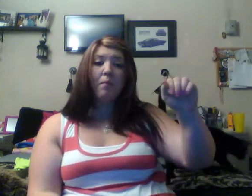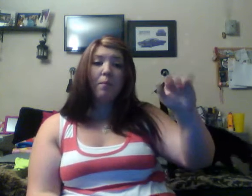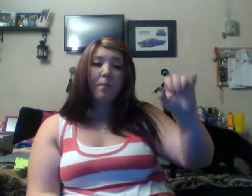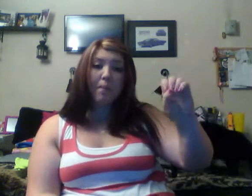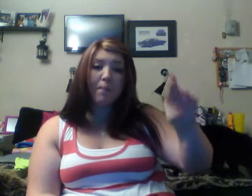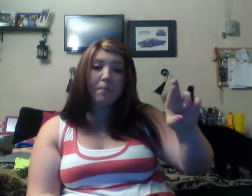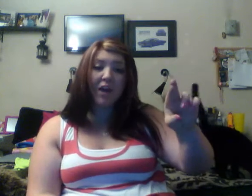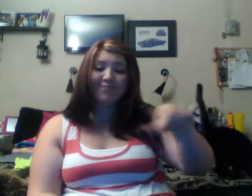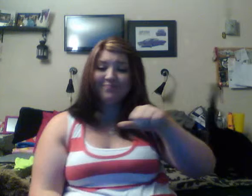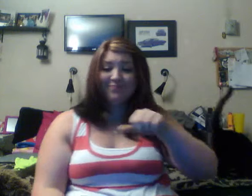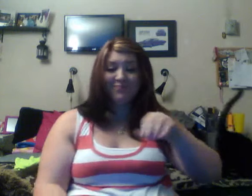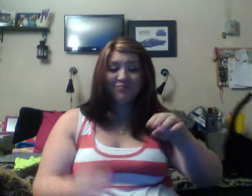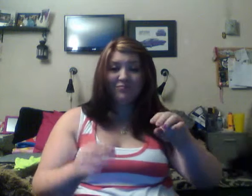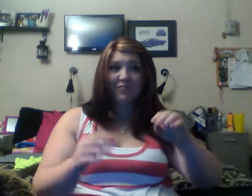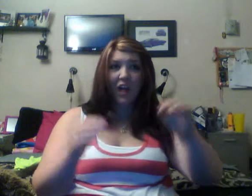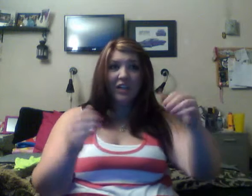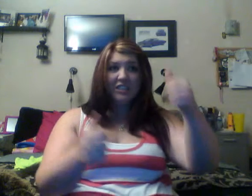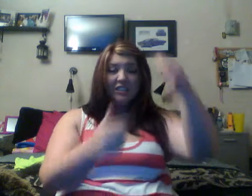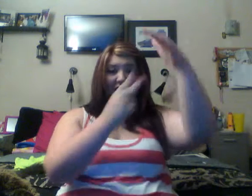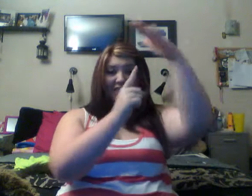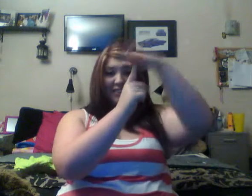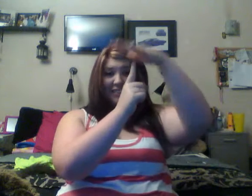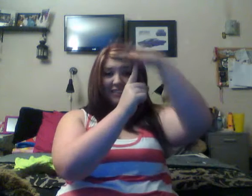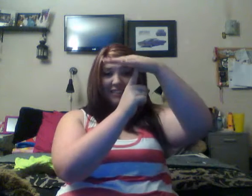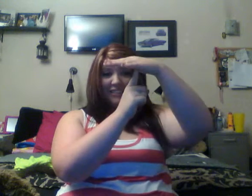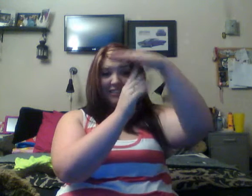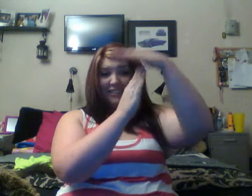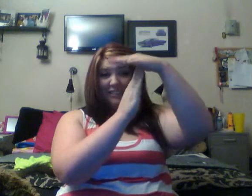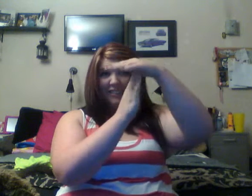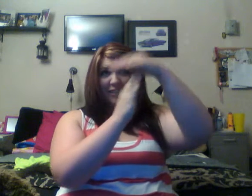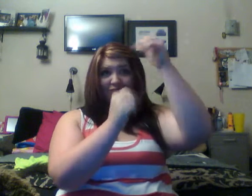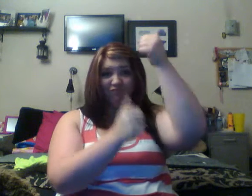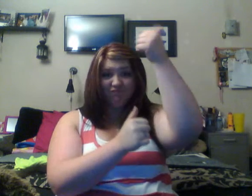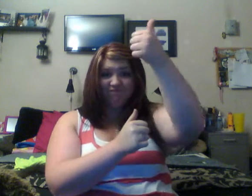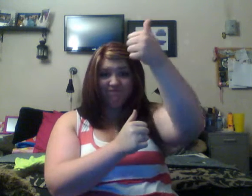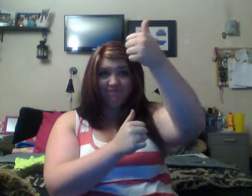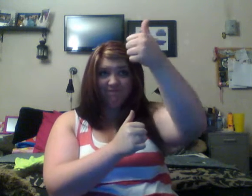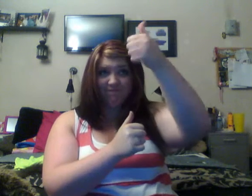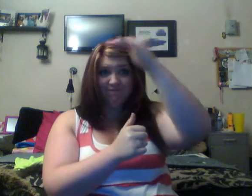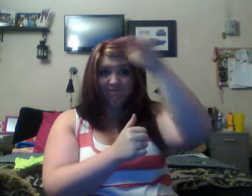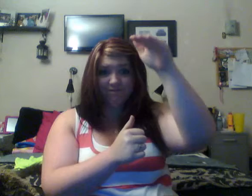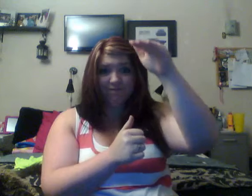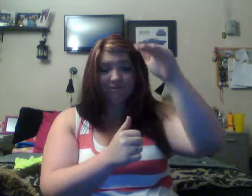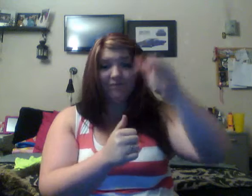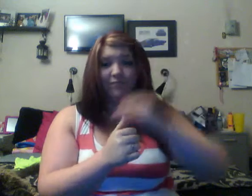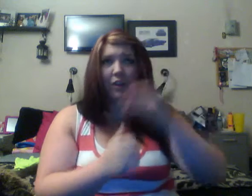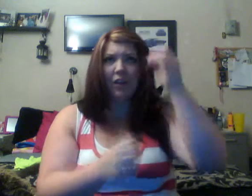get any higher. John had worked his way up until he was mayor of Stratford-on-Avon. Imagine being the son of the mayor.